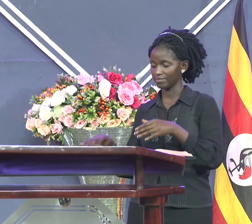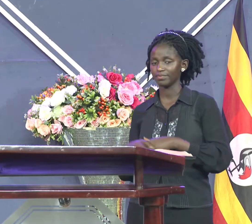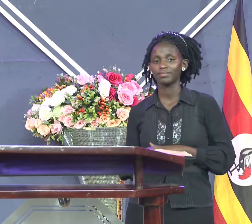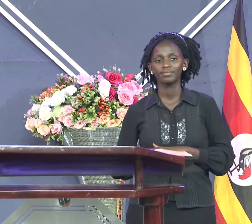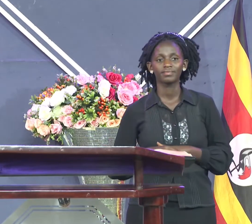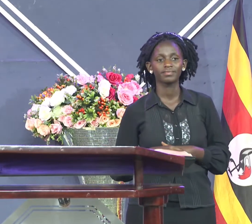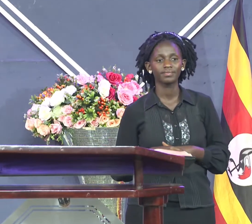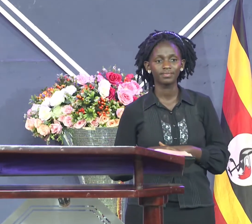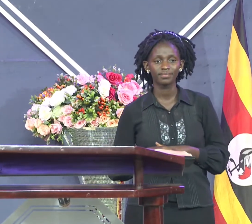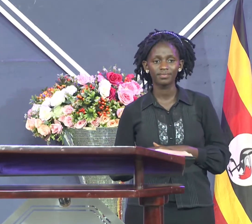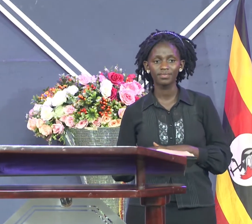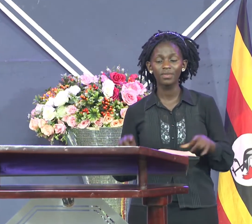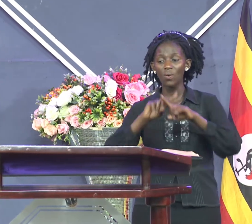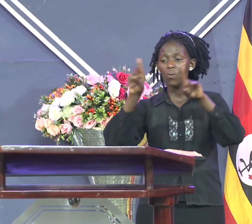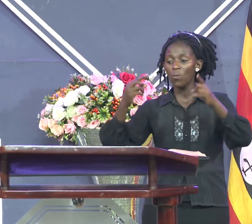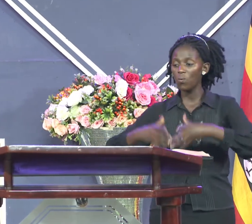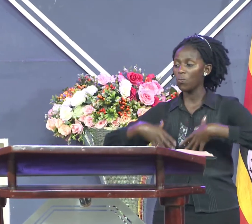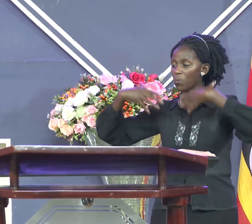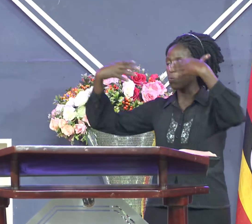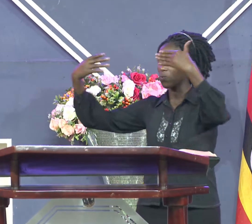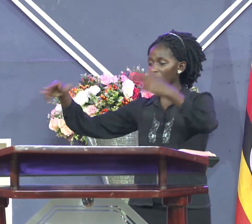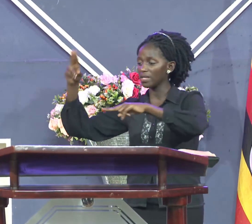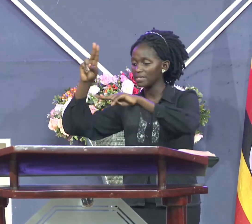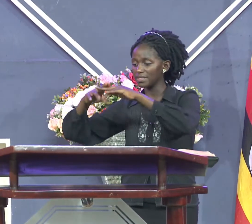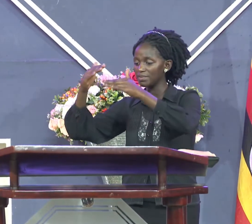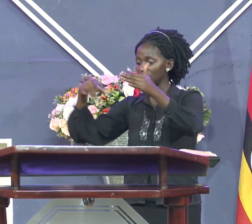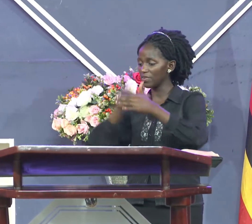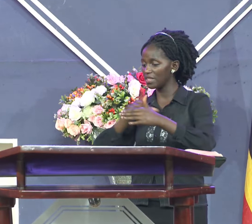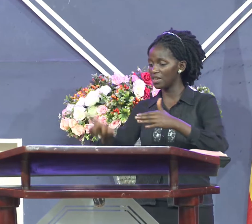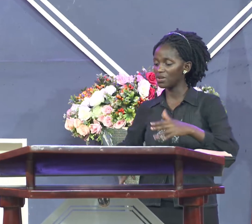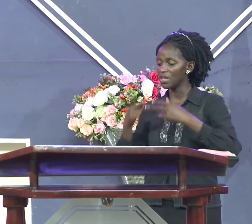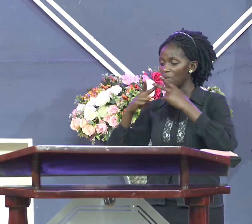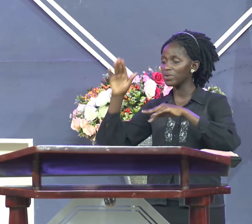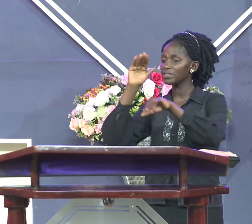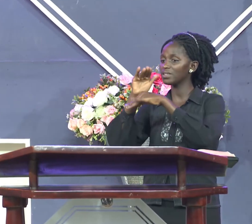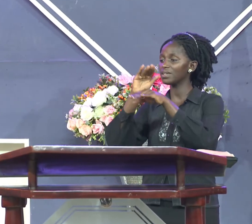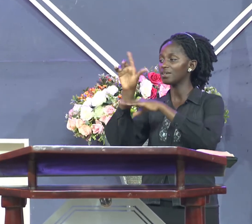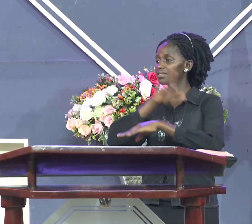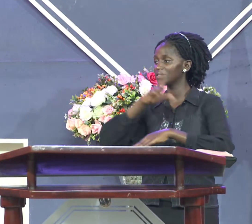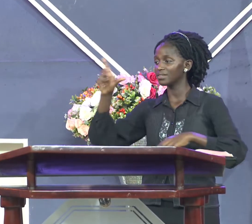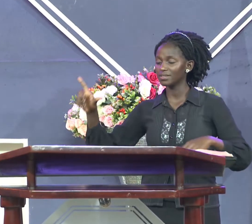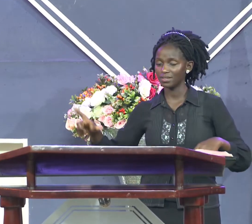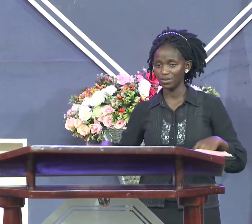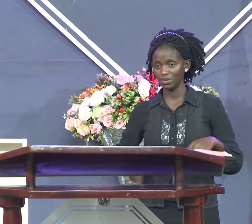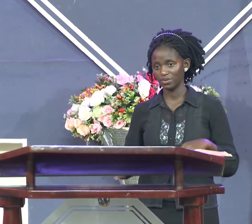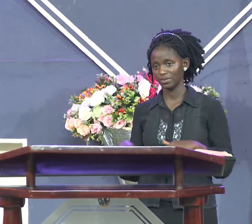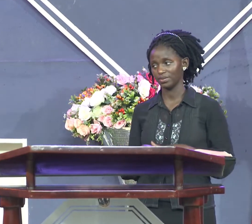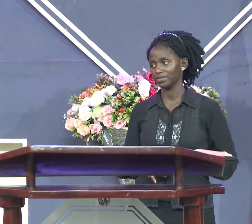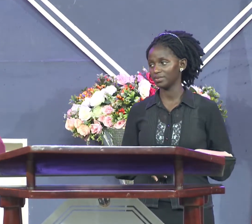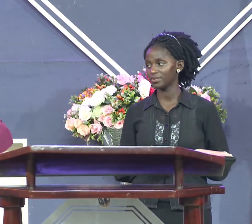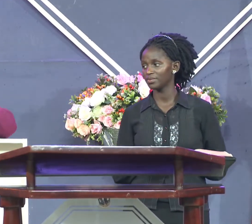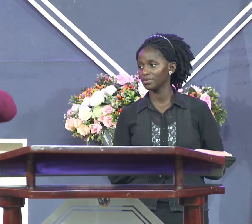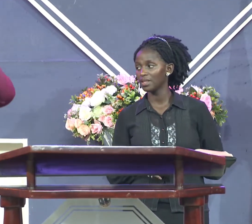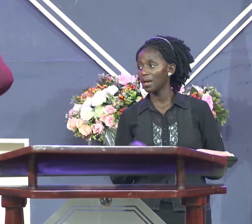do away with our carnal wisdom. Tugende tutule maso ga Mukama tumubuze. Let's go sit before the Lord and inquire of